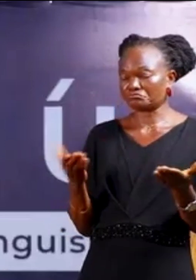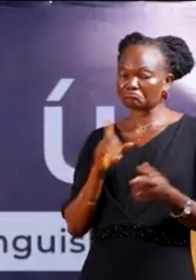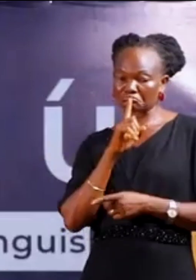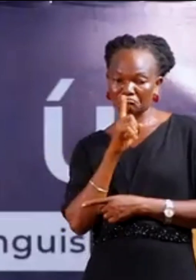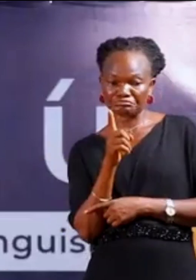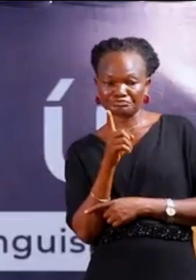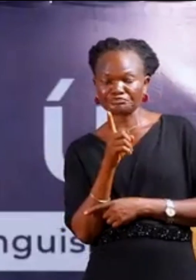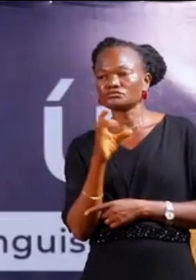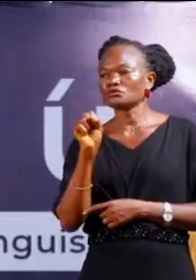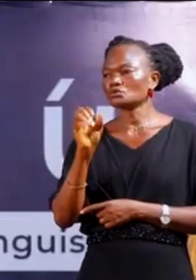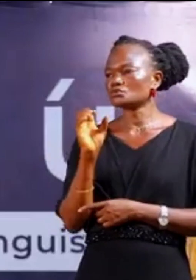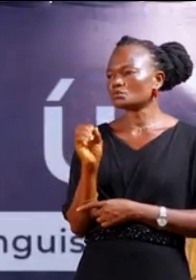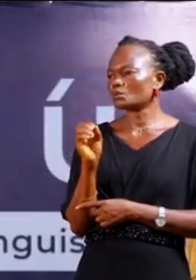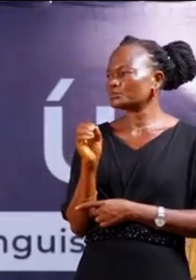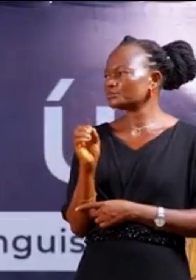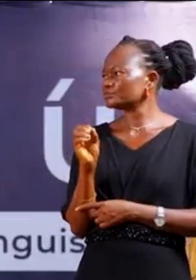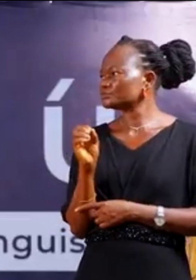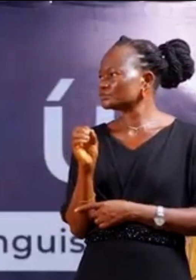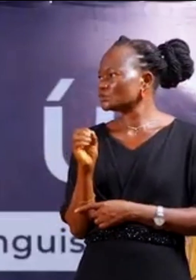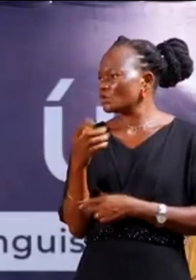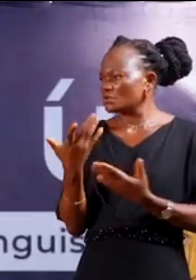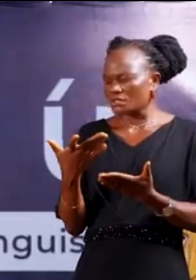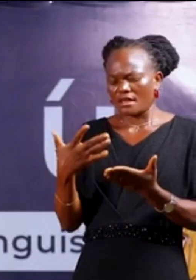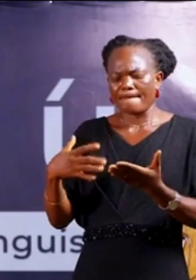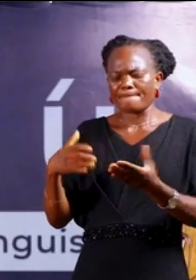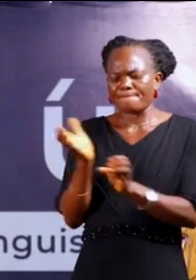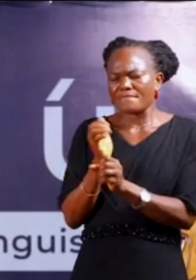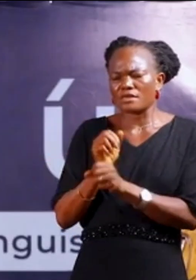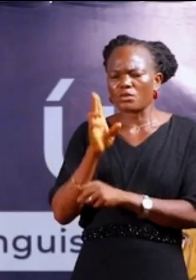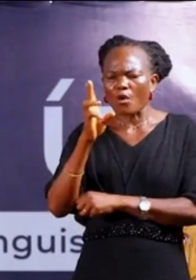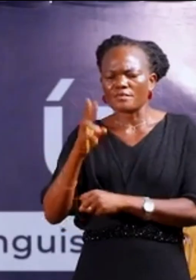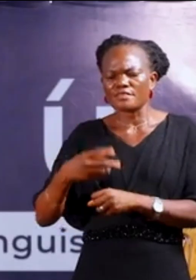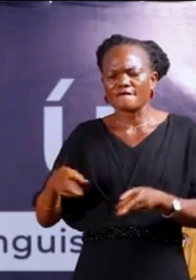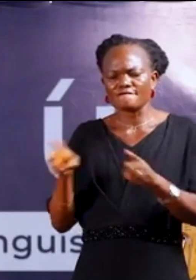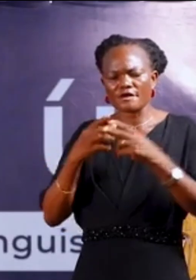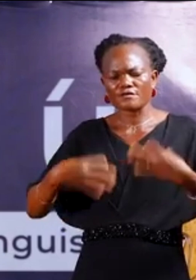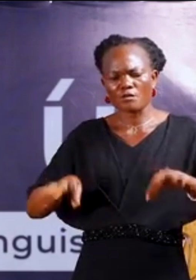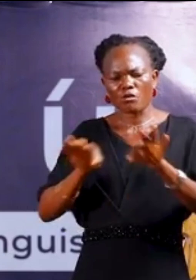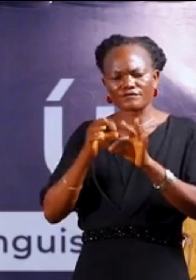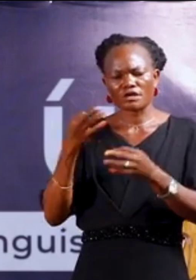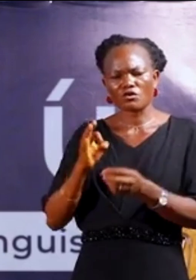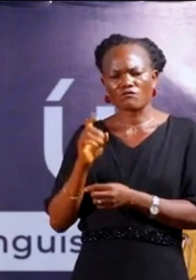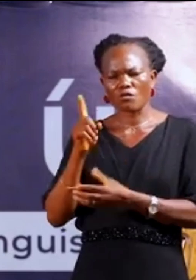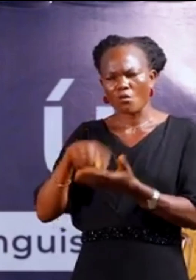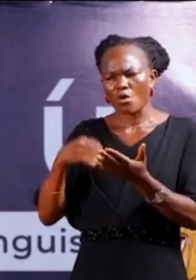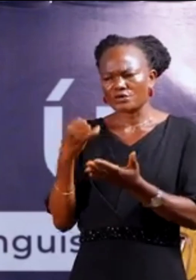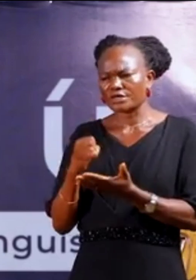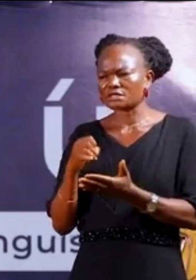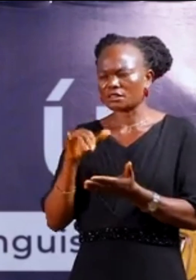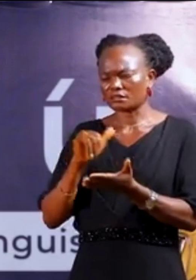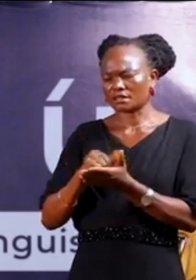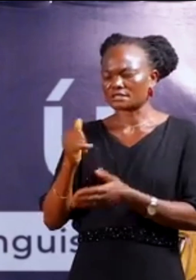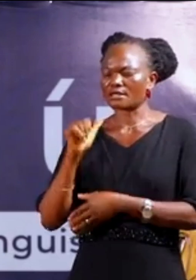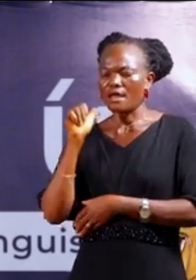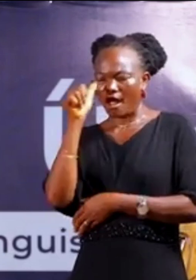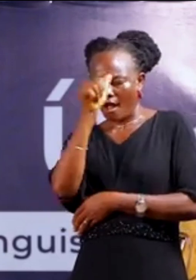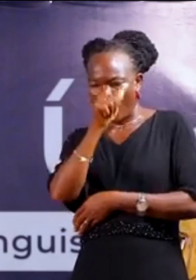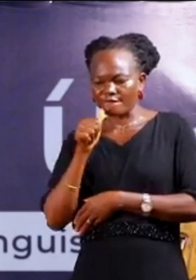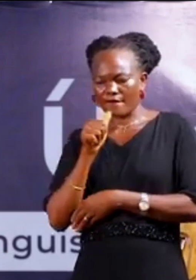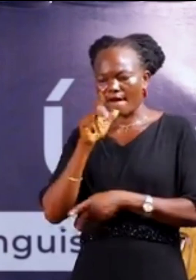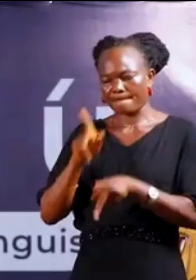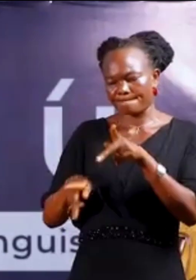Right? So, they constitute a very important part of what is today known as the African diaspora.